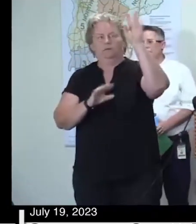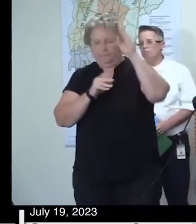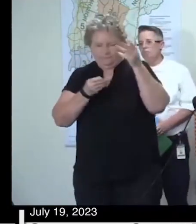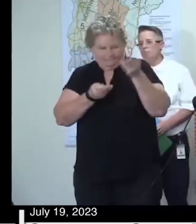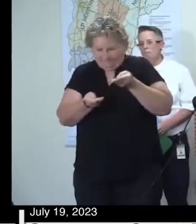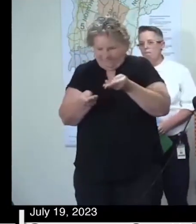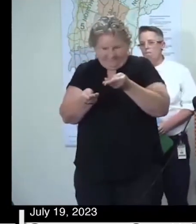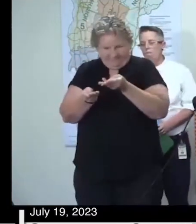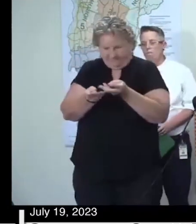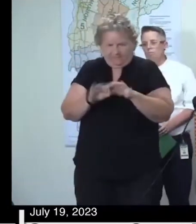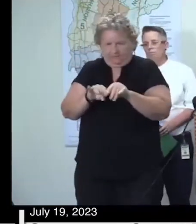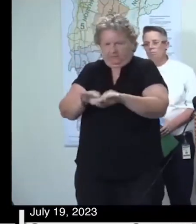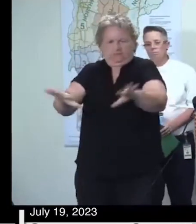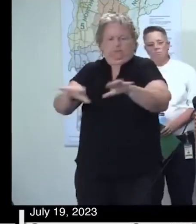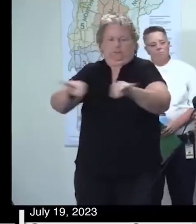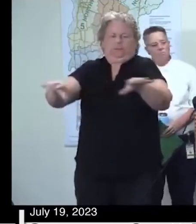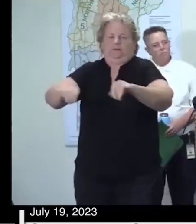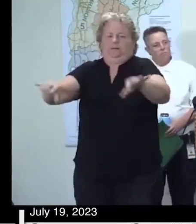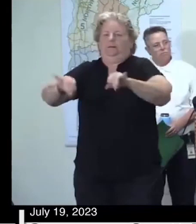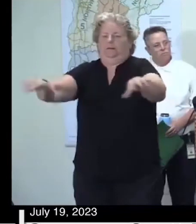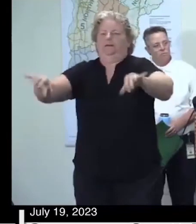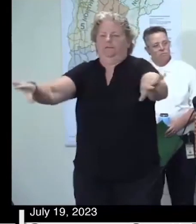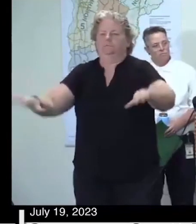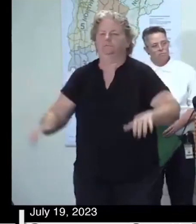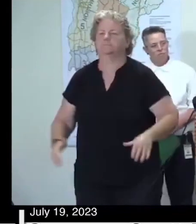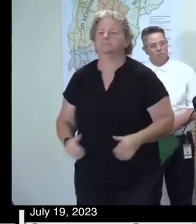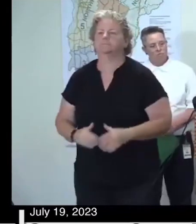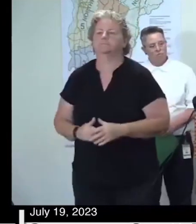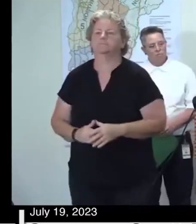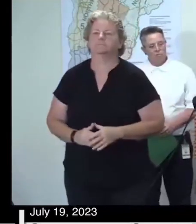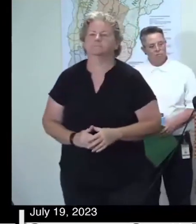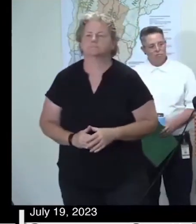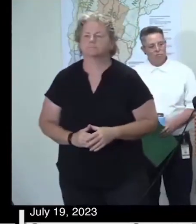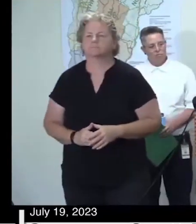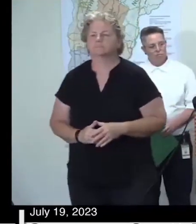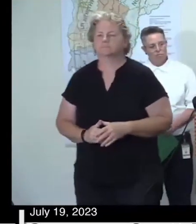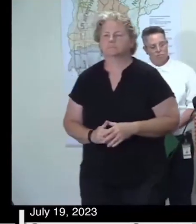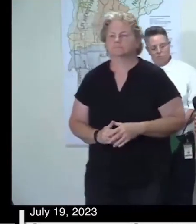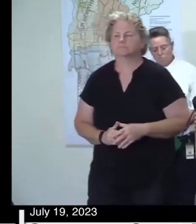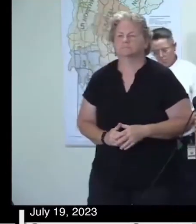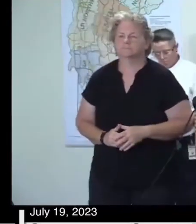vermont.gov/flood. And with that, I will turn it over to FCO Roy.